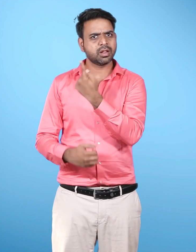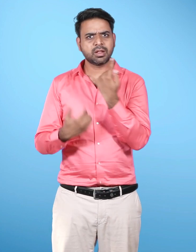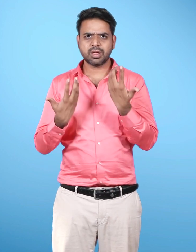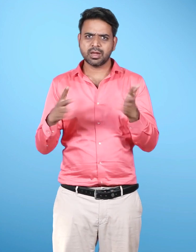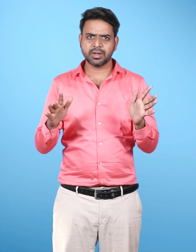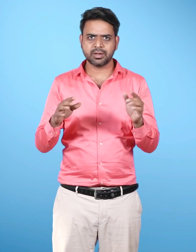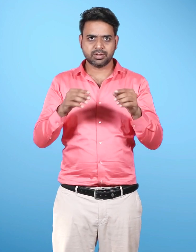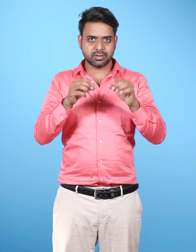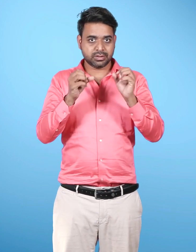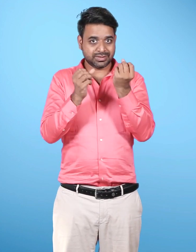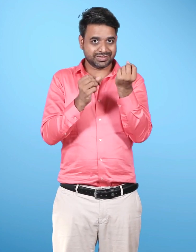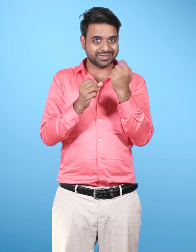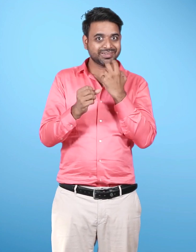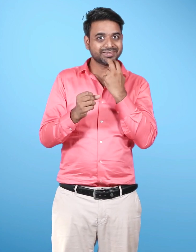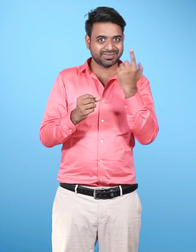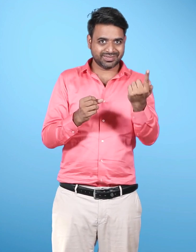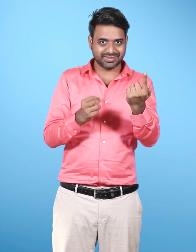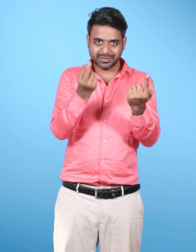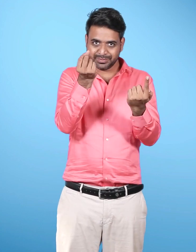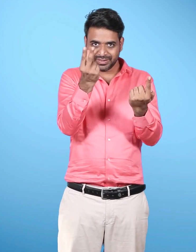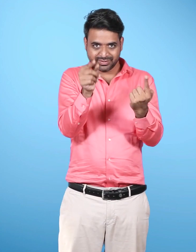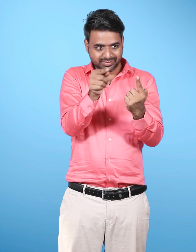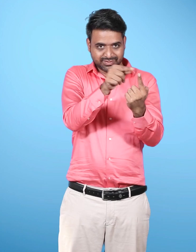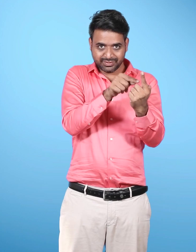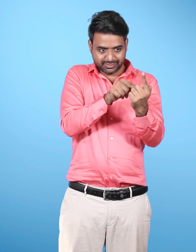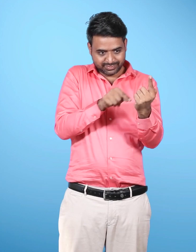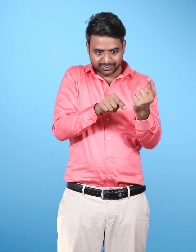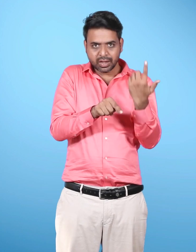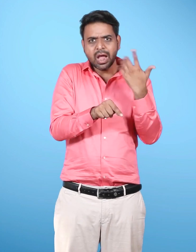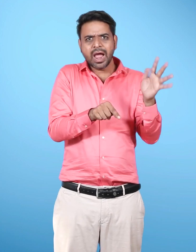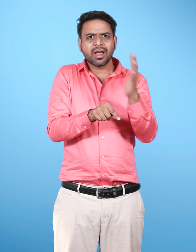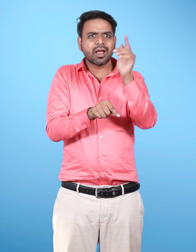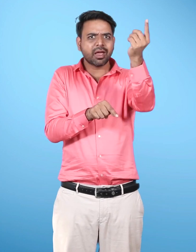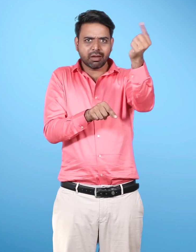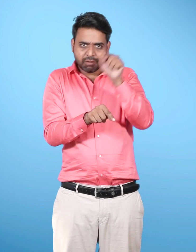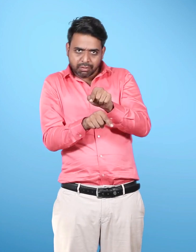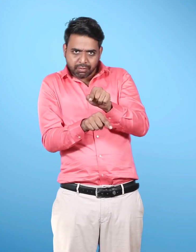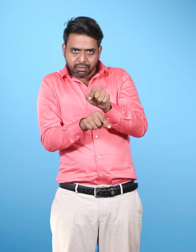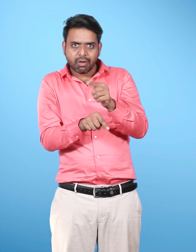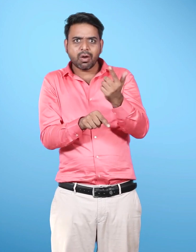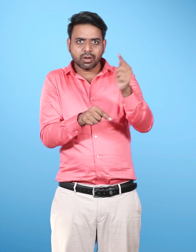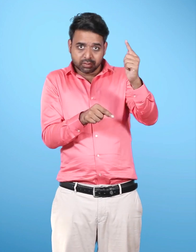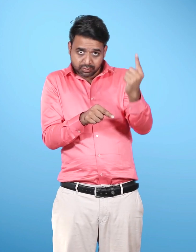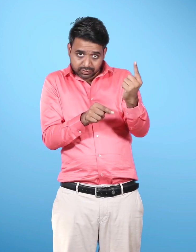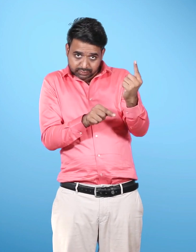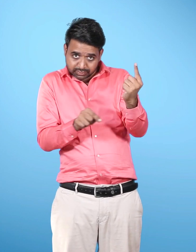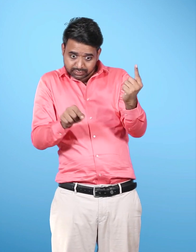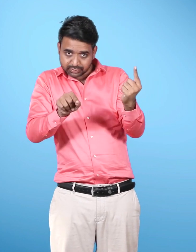free ends of the wires of your tester in contact with two ends of the samples you have collected.